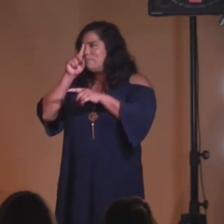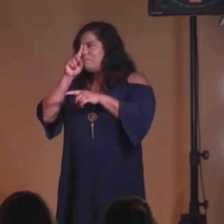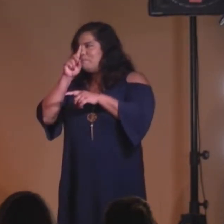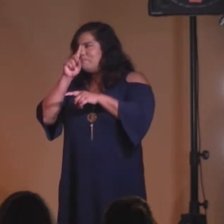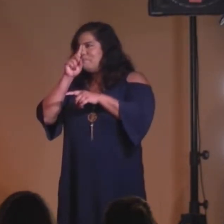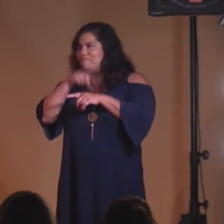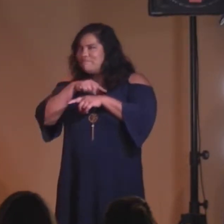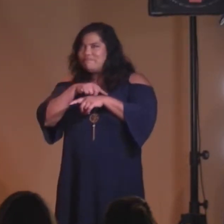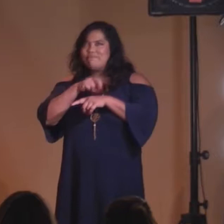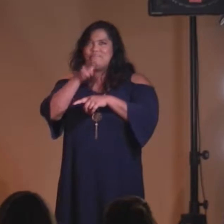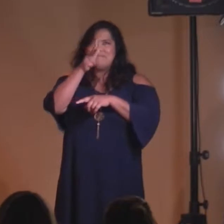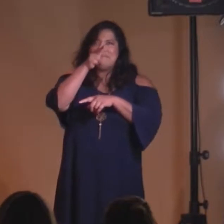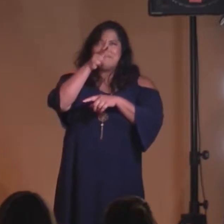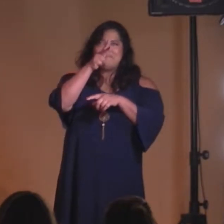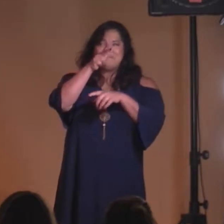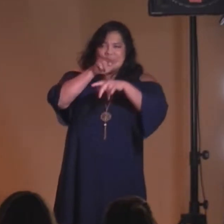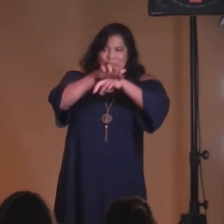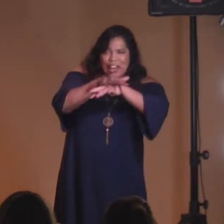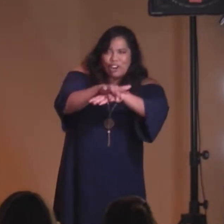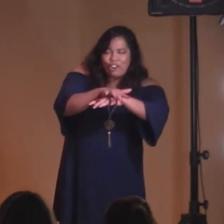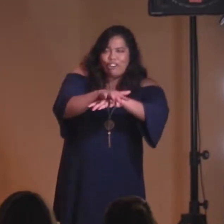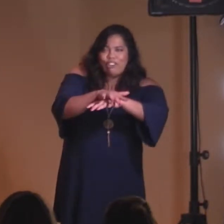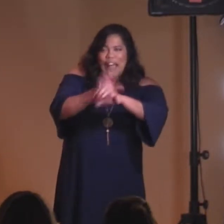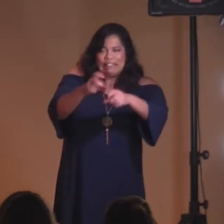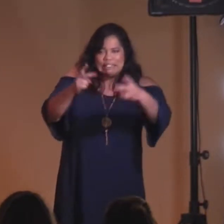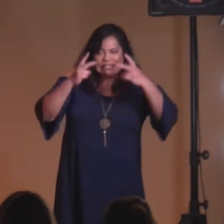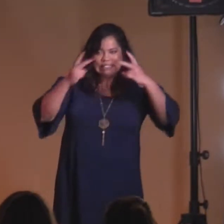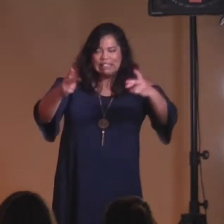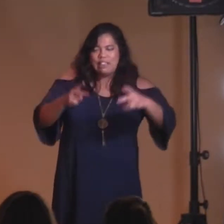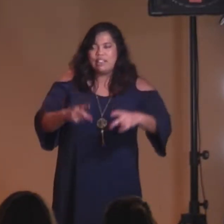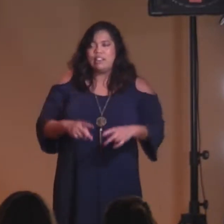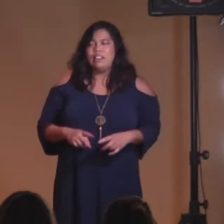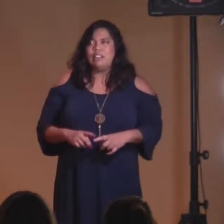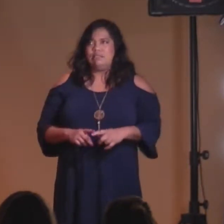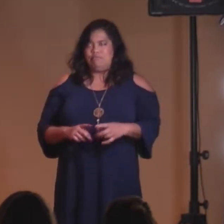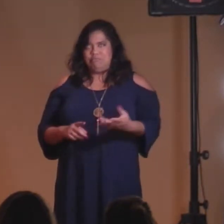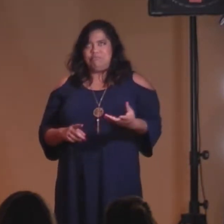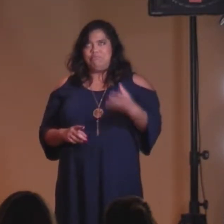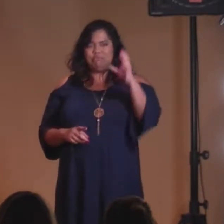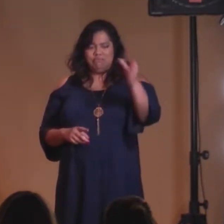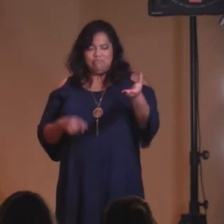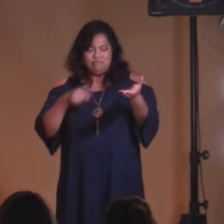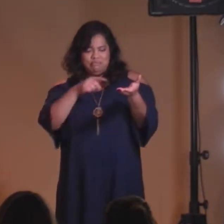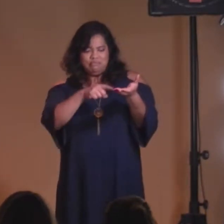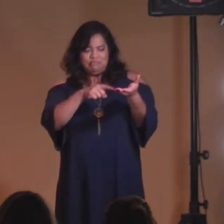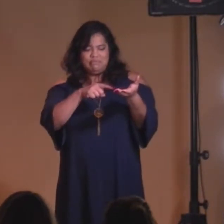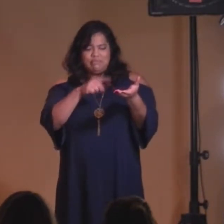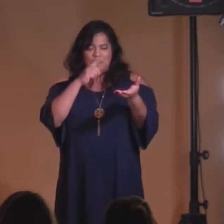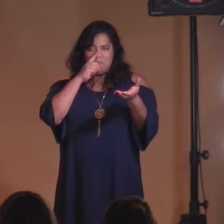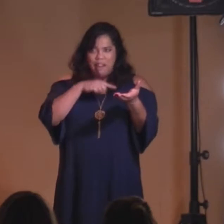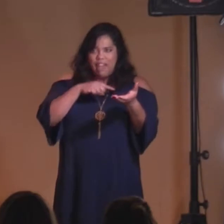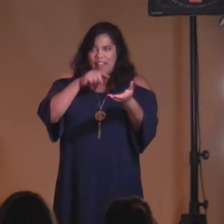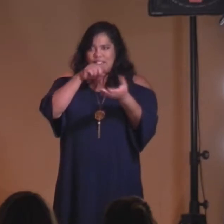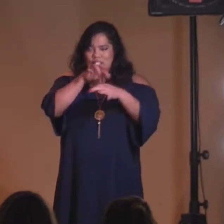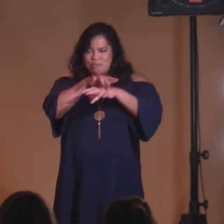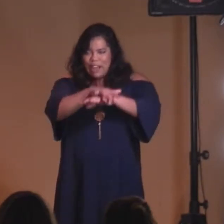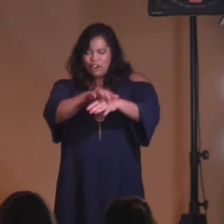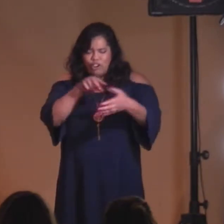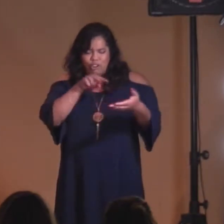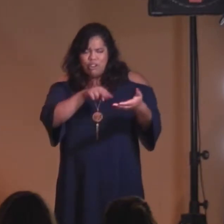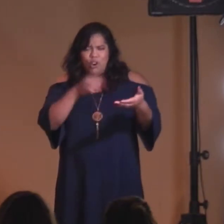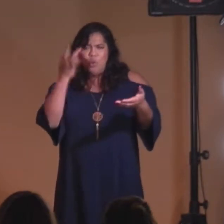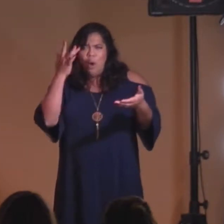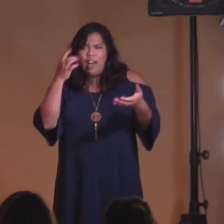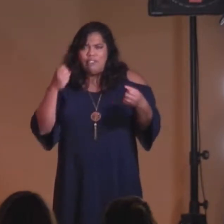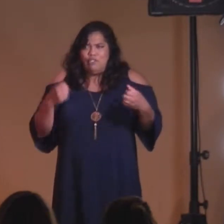mouse. Now, if we delve deeper, well, what is it about the spider or the mouse that scares you? Then we may find other things. Well, you know, when I